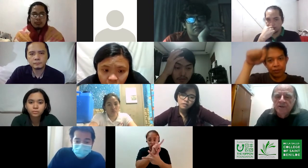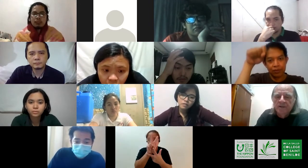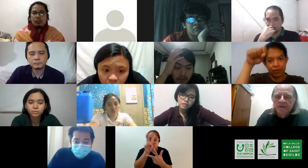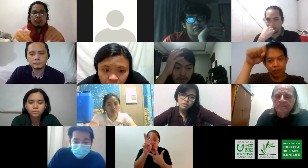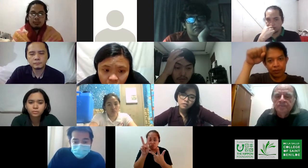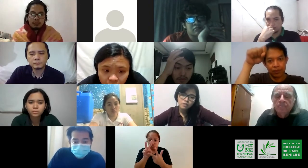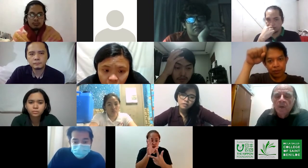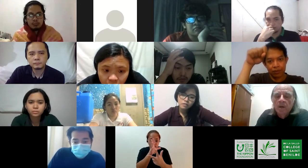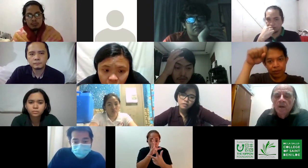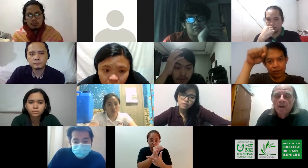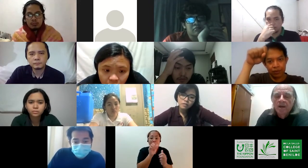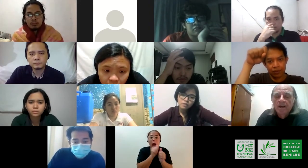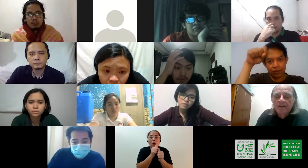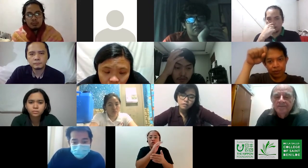anything.